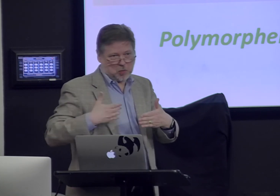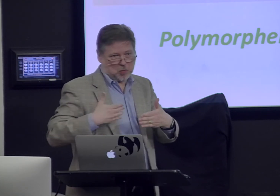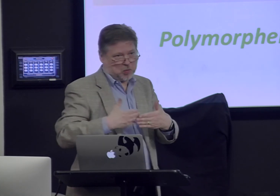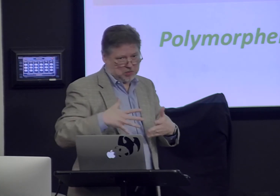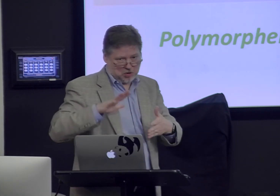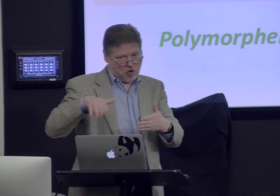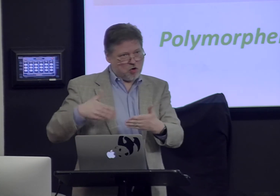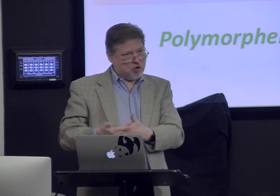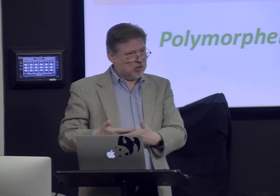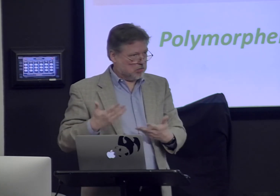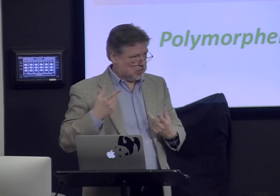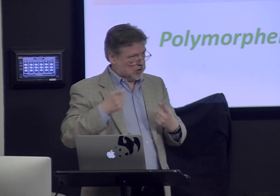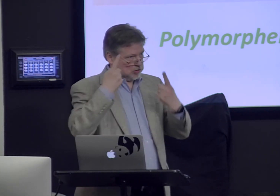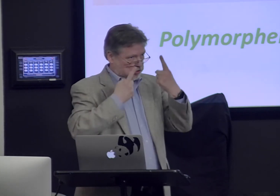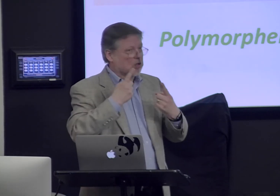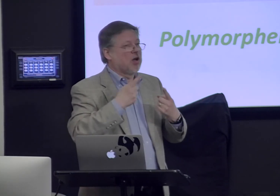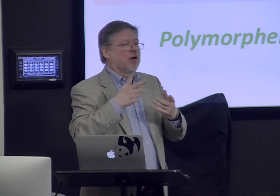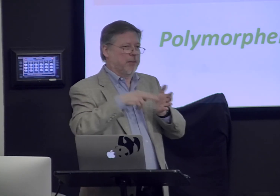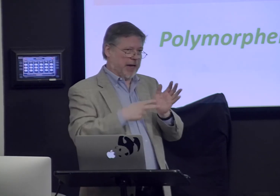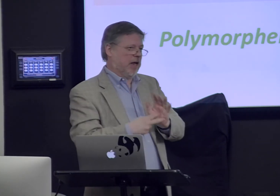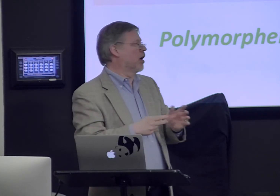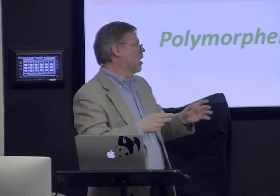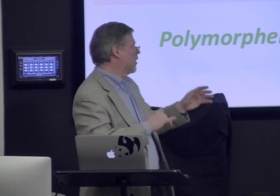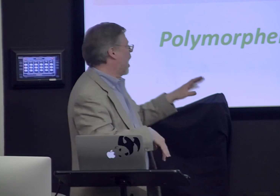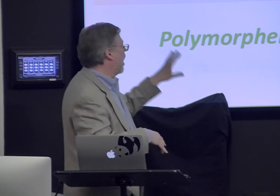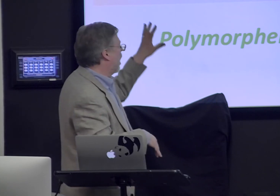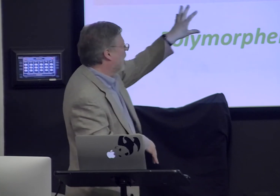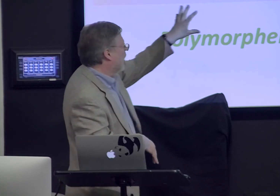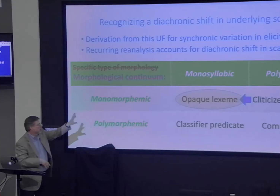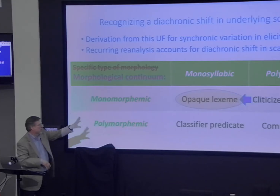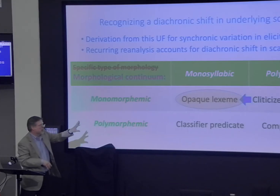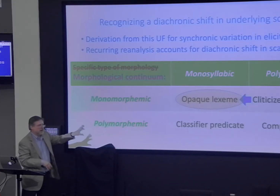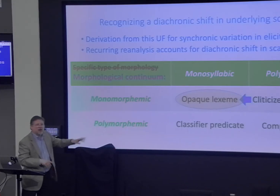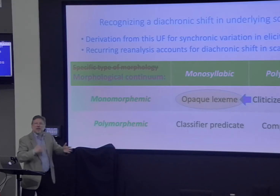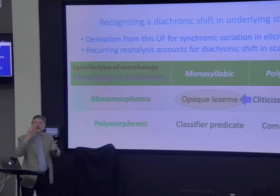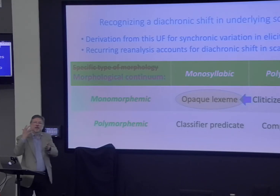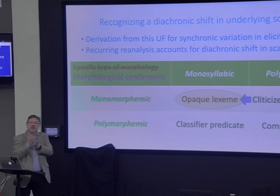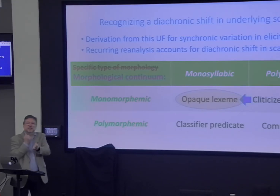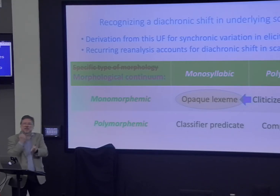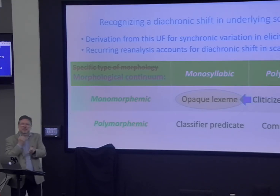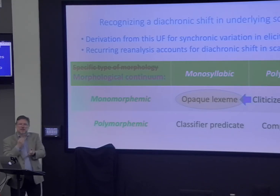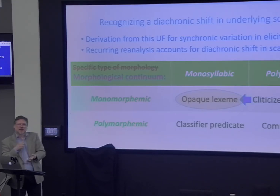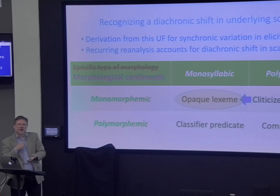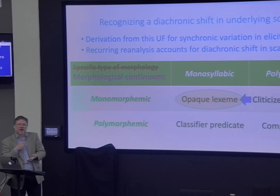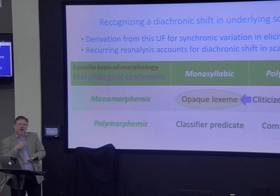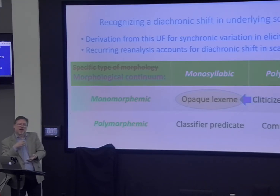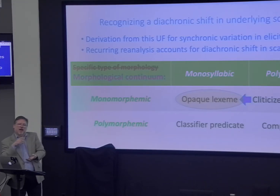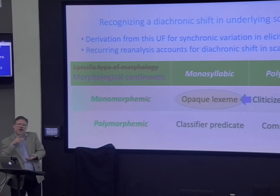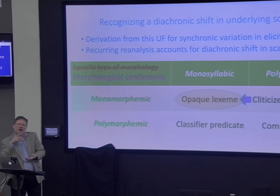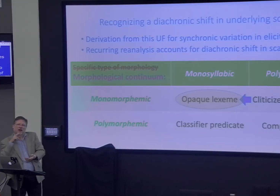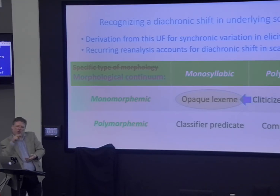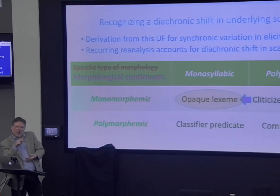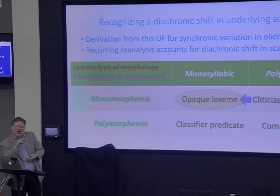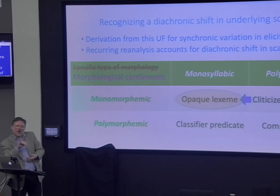one of these quadrants, but also taking into account the age of a given sign language and understanding which word types you